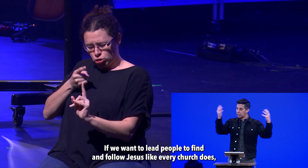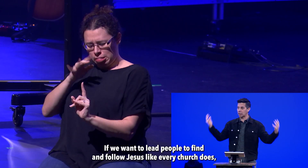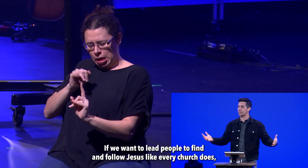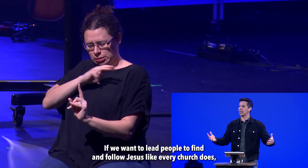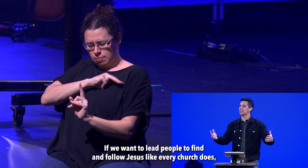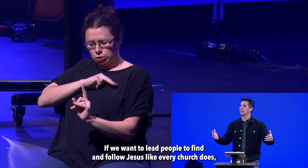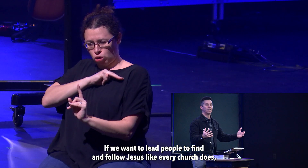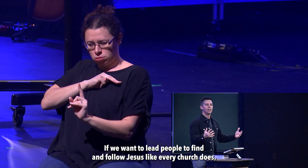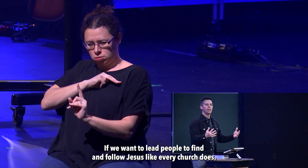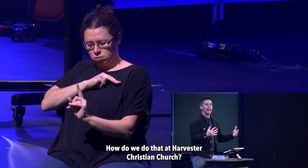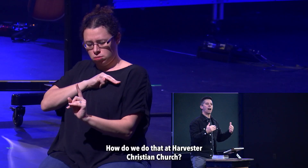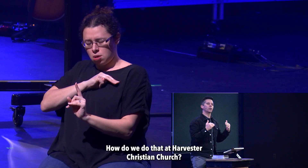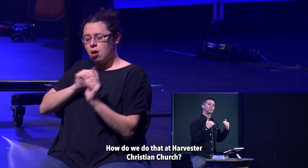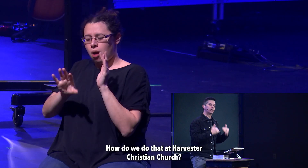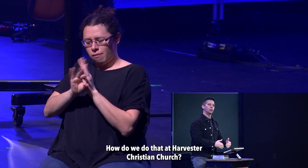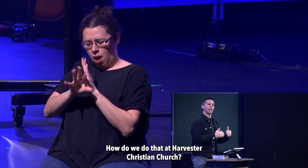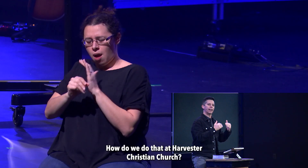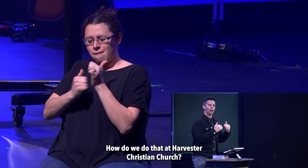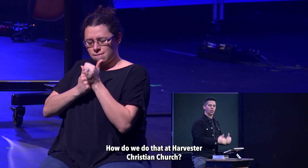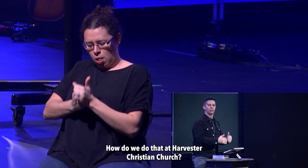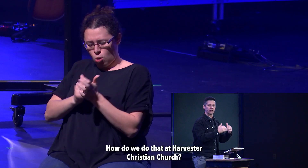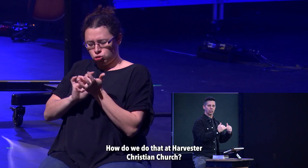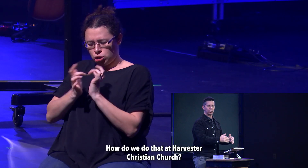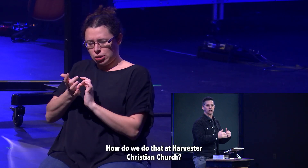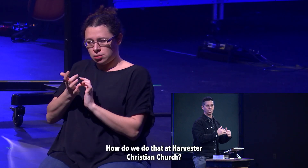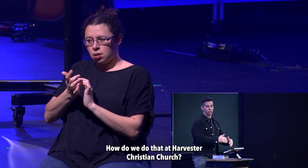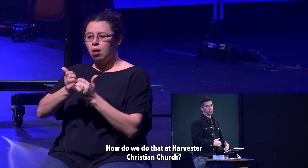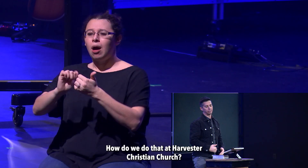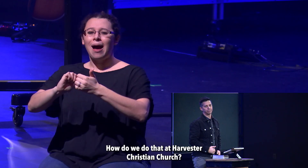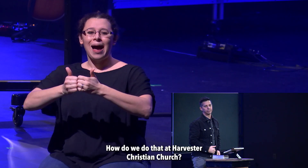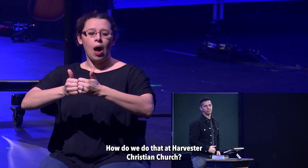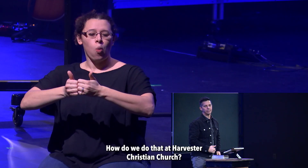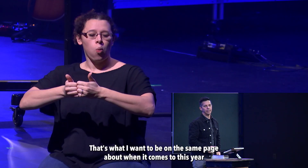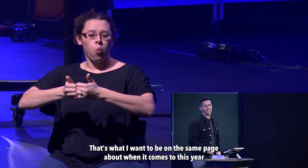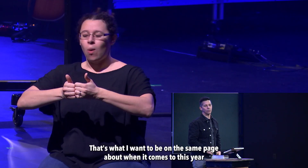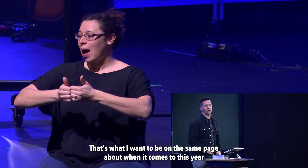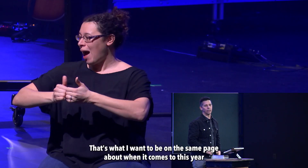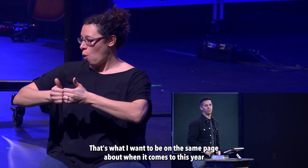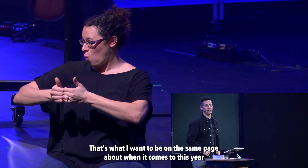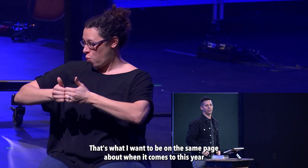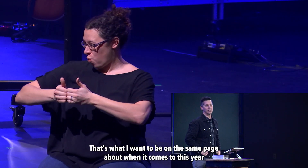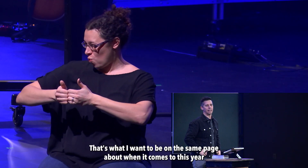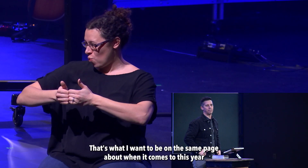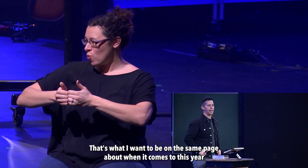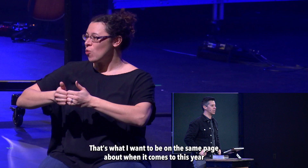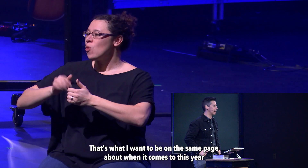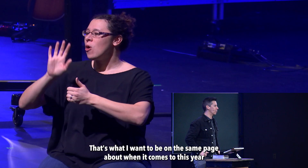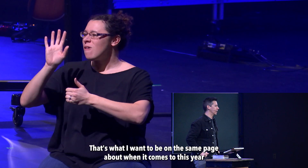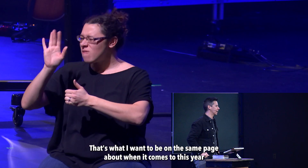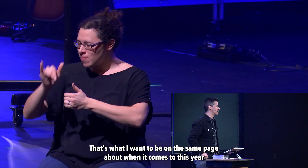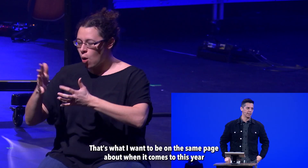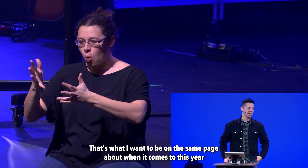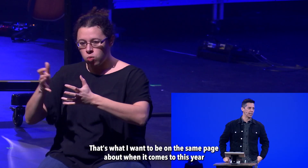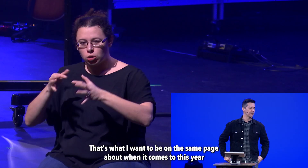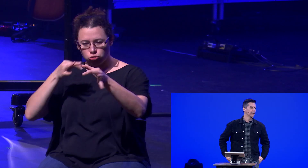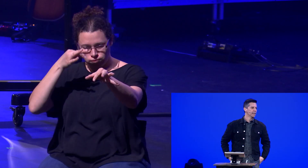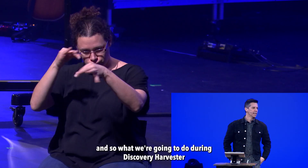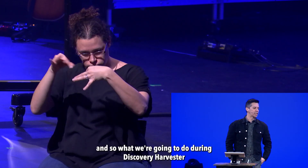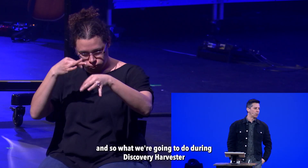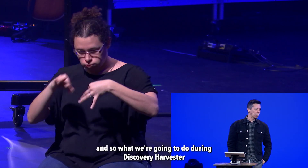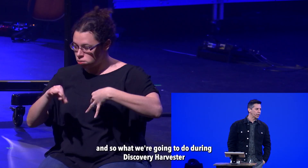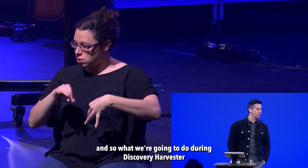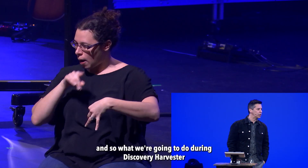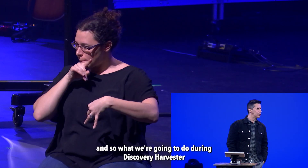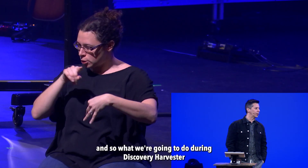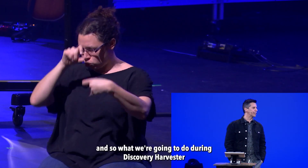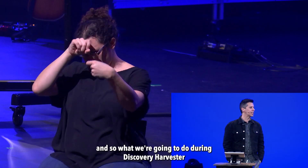like every church does, how do we do that at Harvester Christian Church? That's what I want to be on the same page about when it comes to this year. And